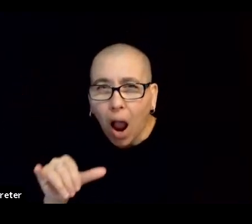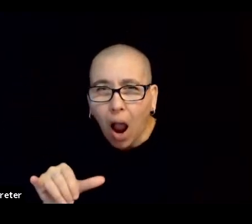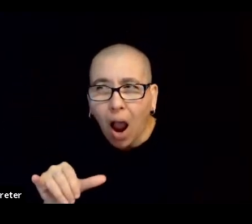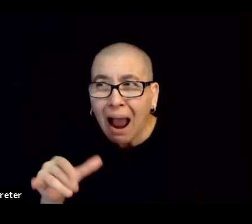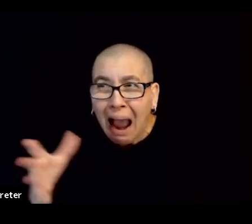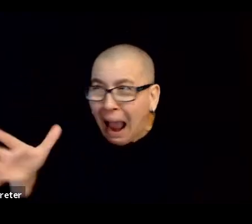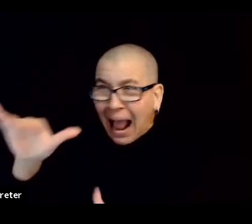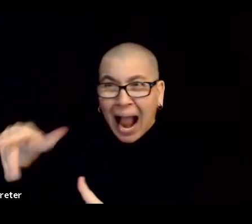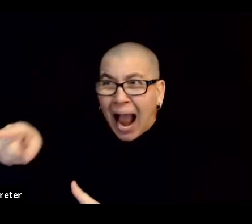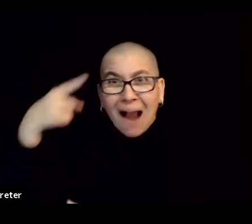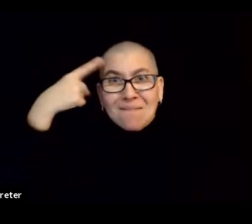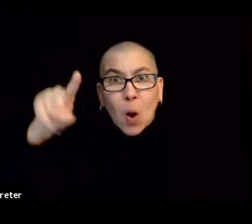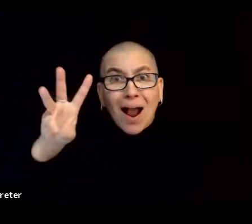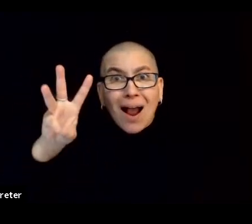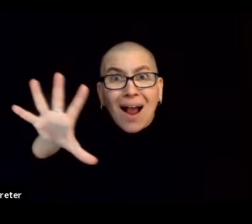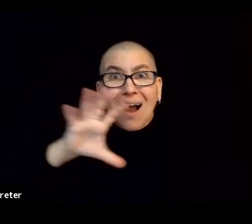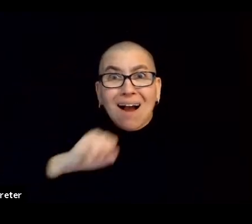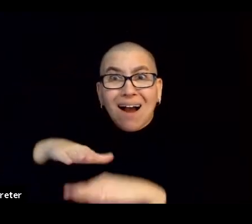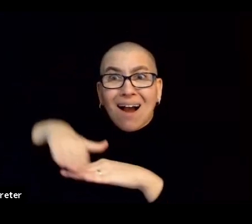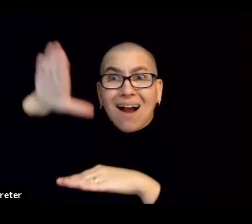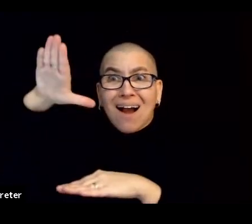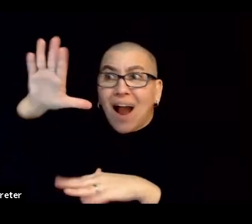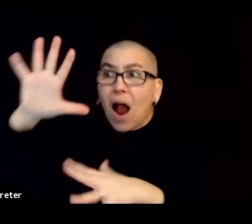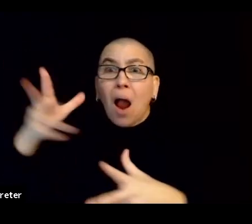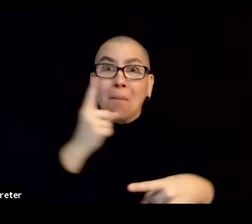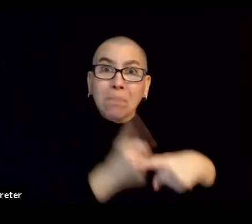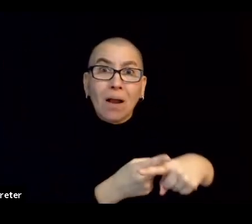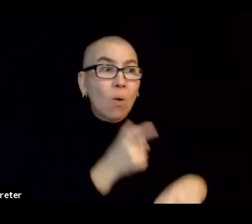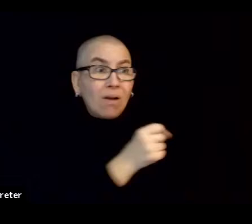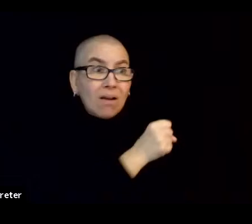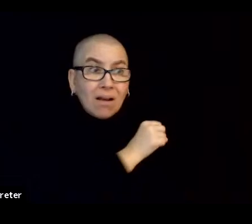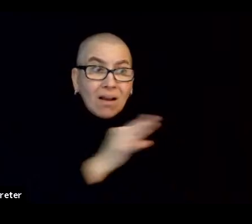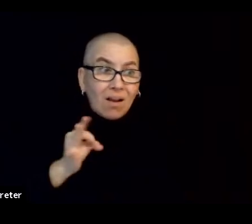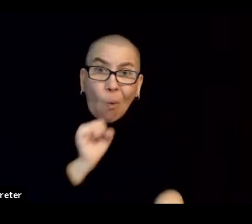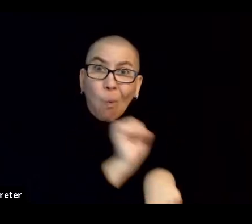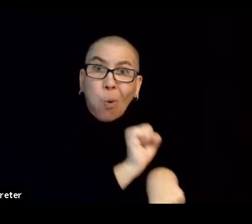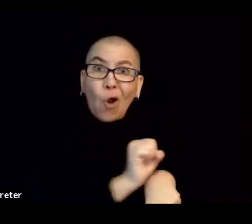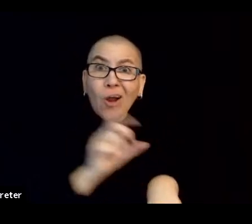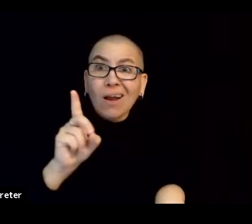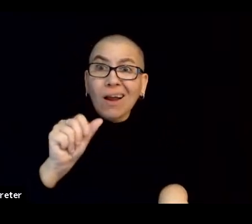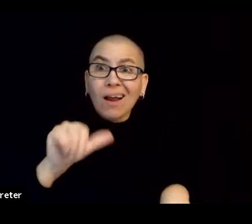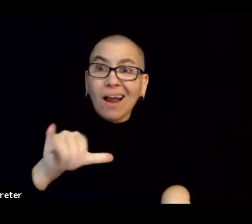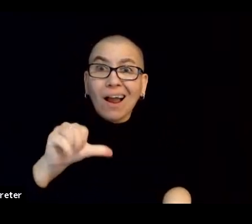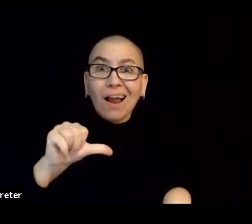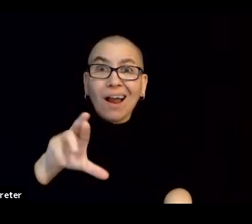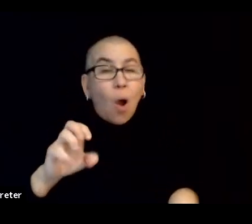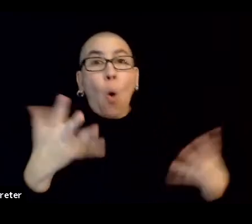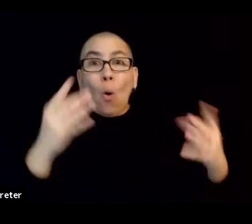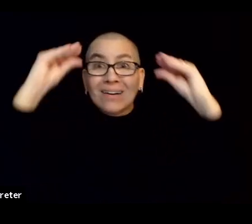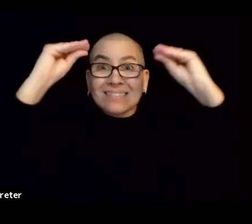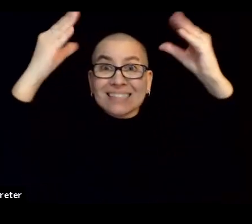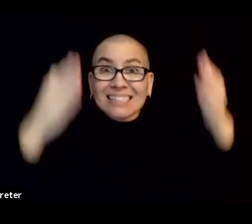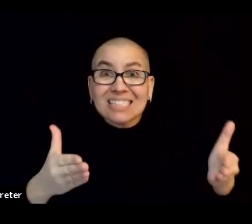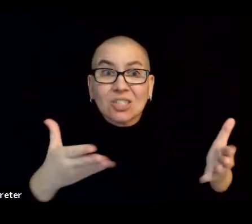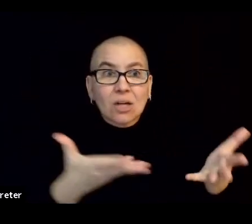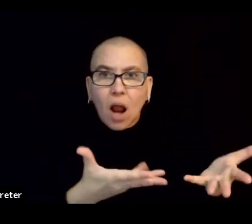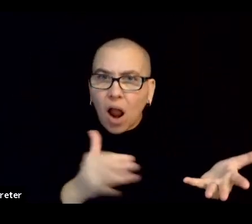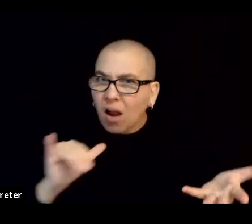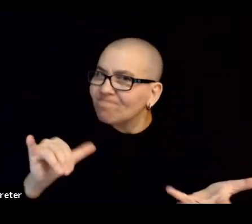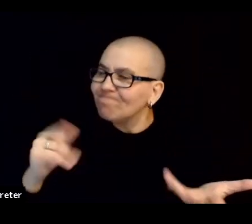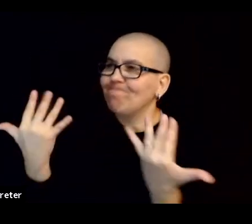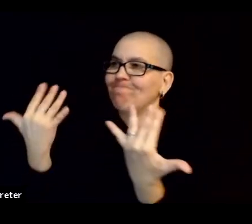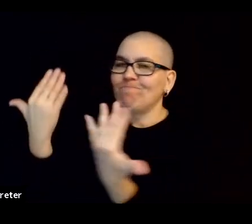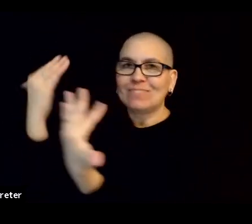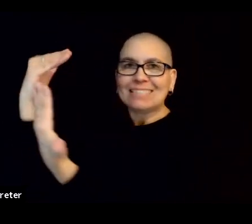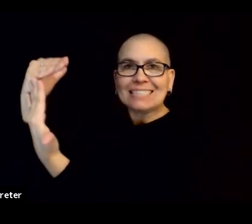providers, your school or childcare program will be working directly with you to schedule appointments, and you'll receive more information